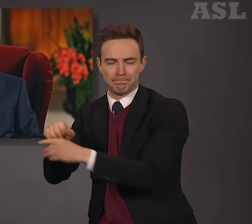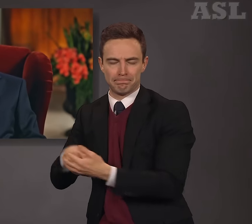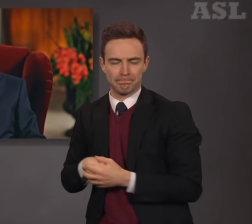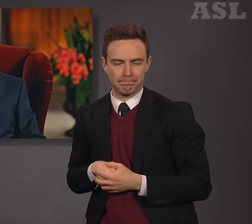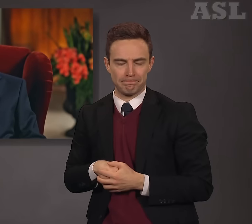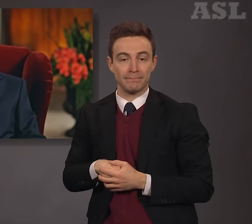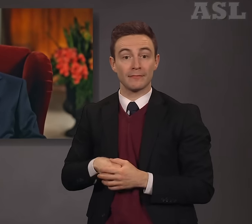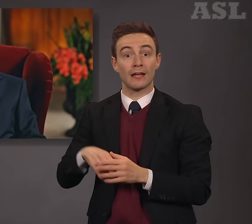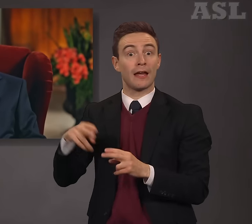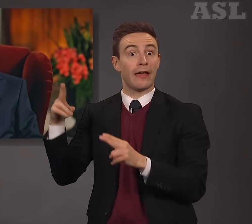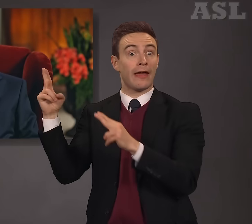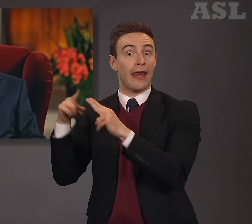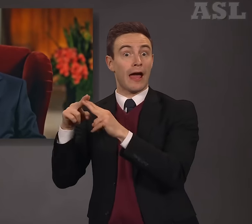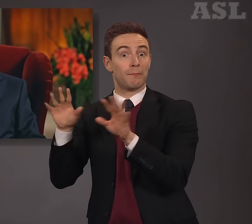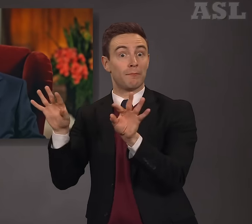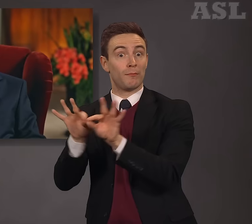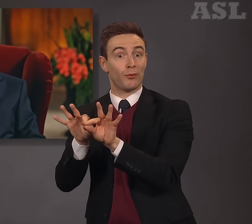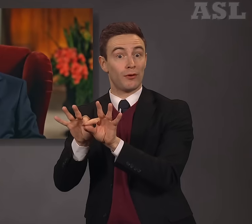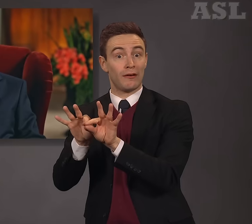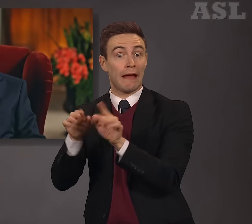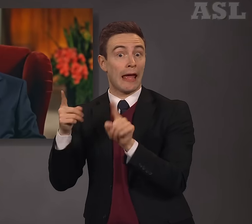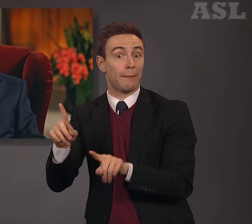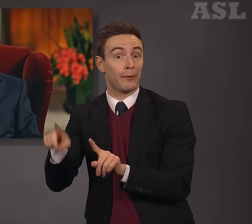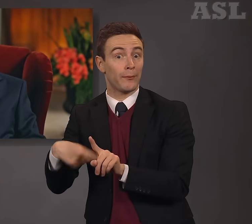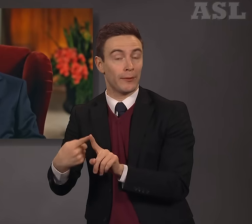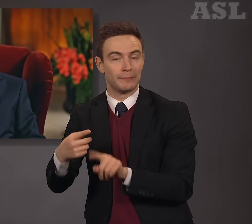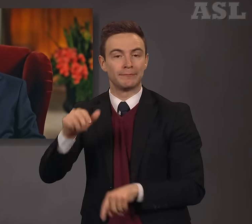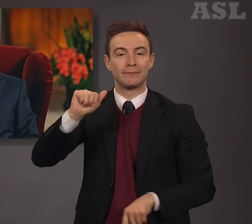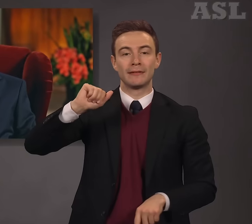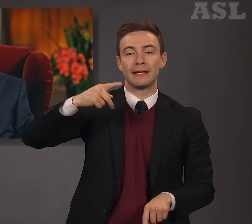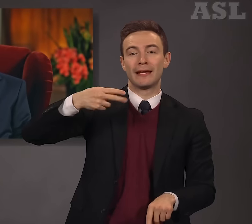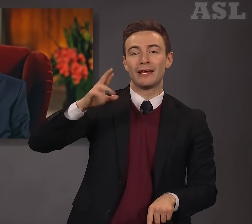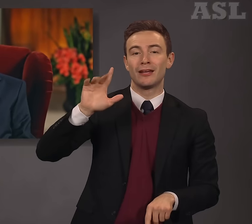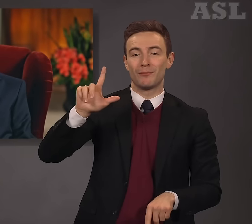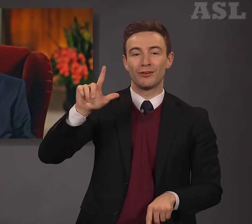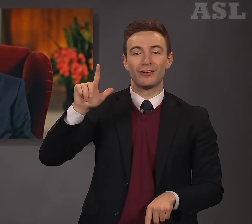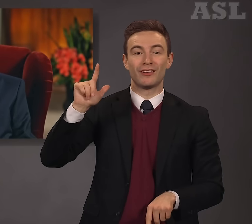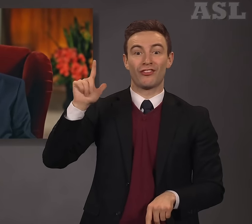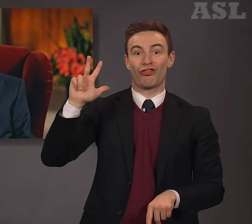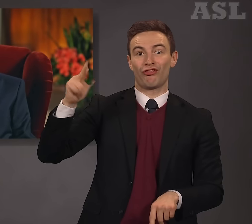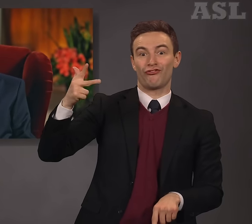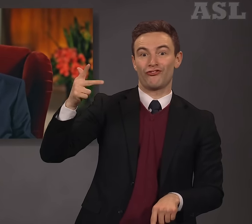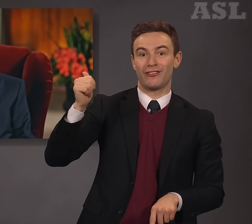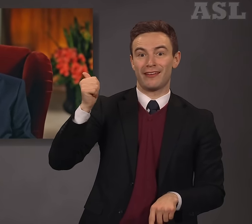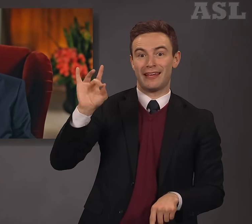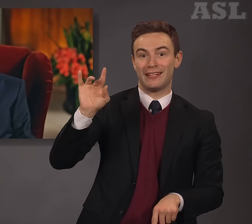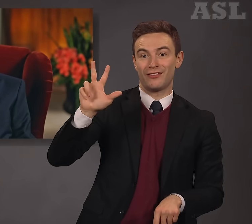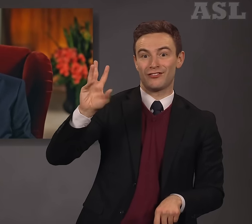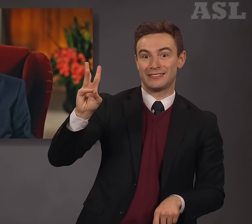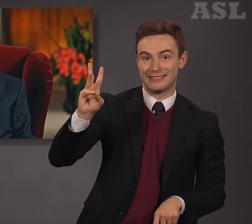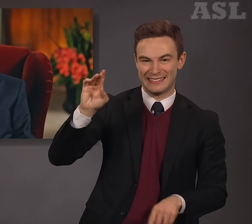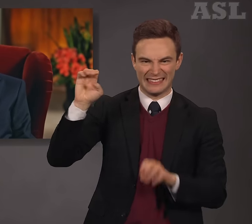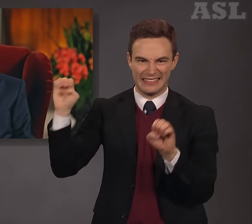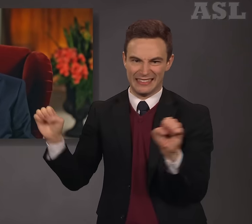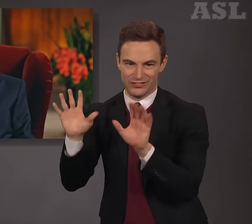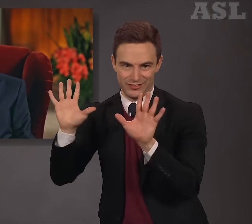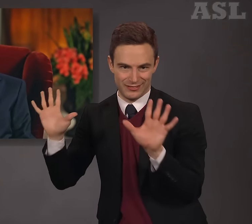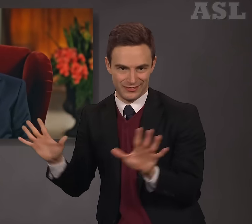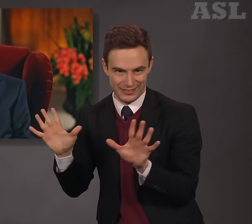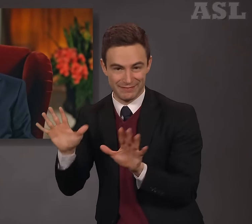The most important of these events occurred on Easter Sunday, April